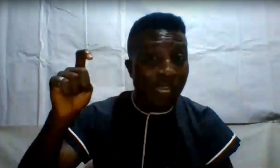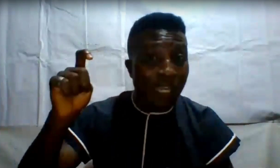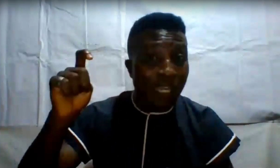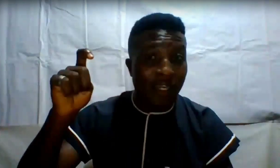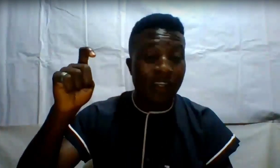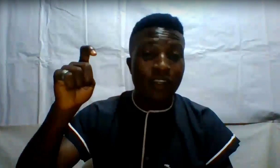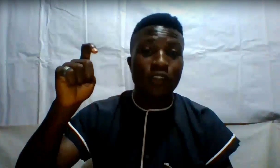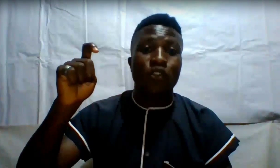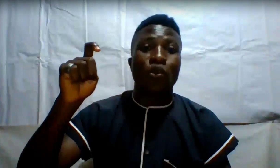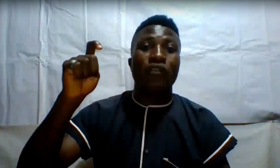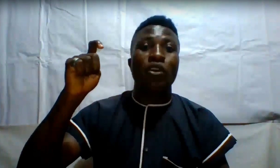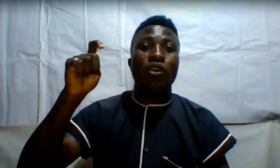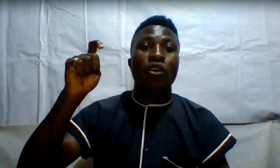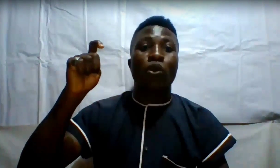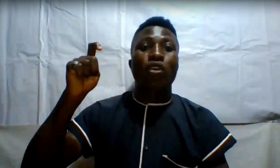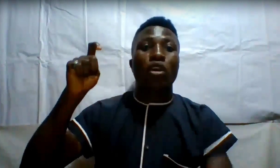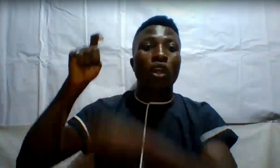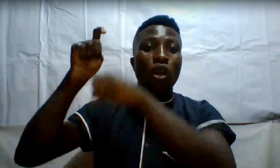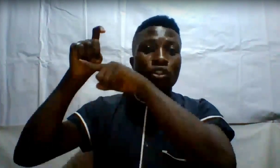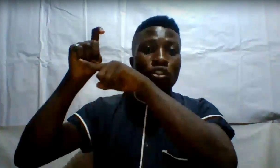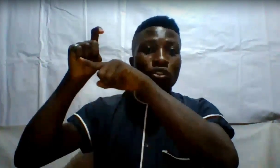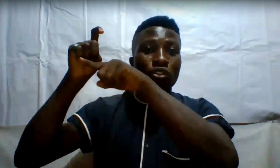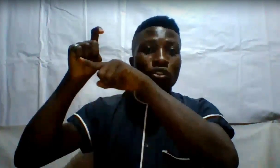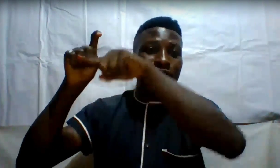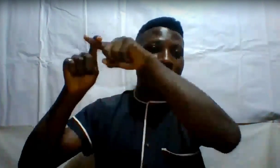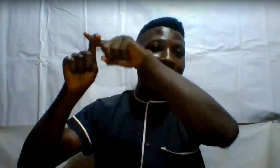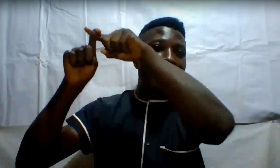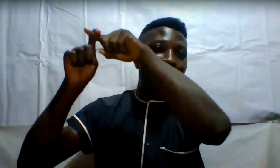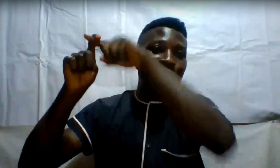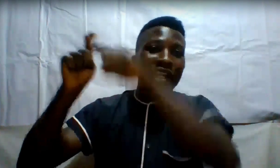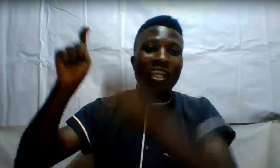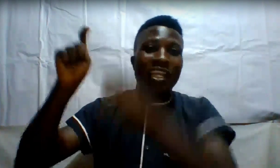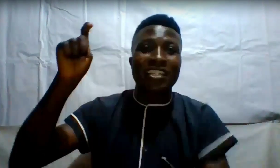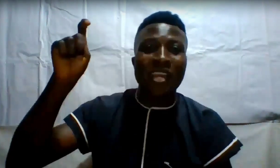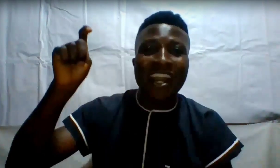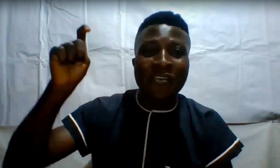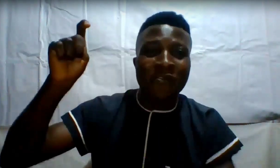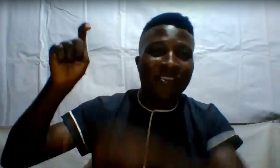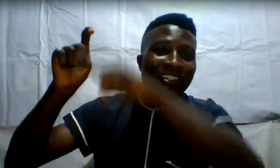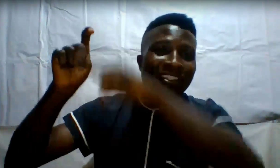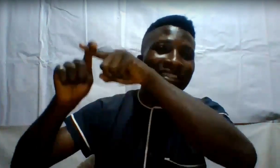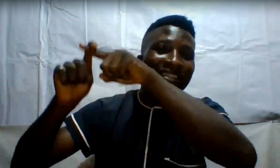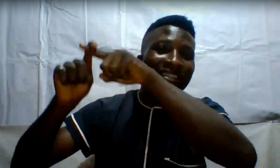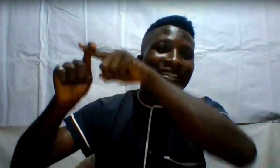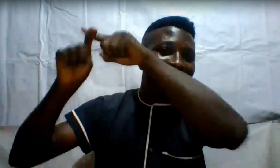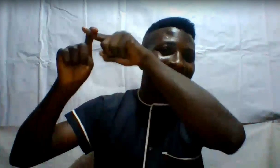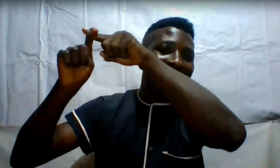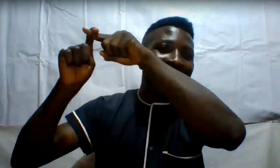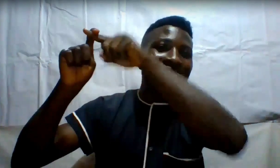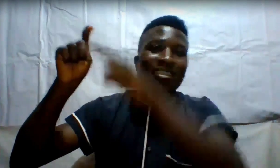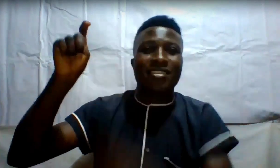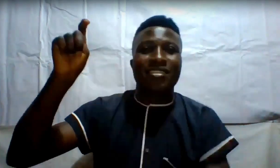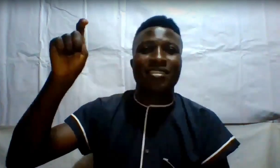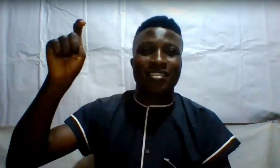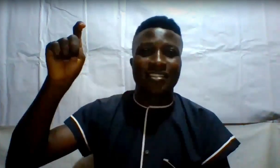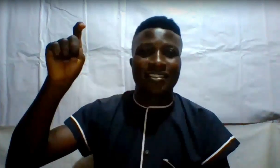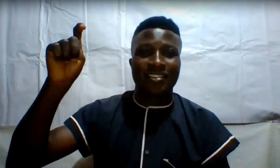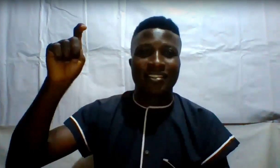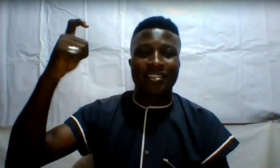clothes, guys, what letter do we have? X. There we go. And